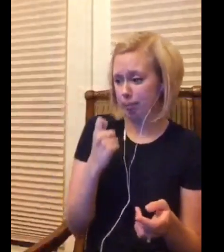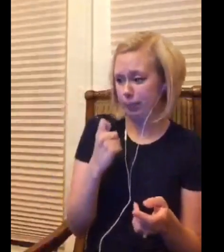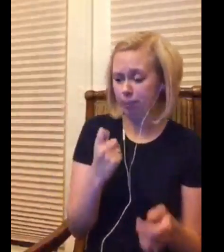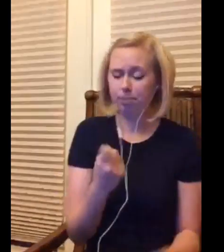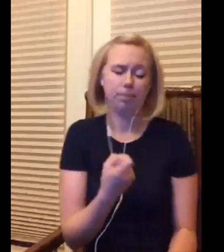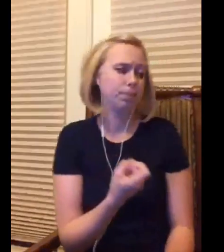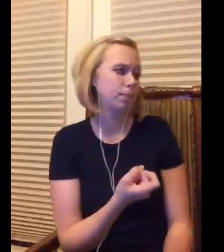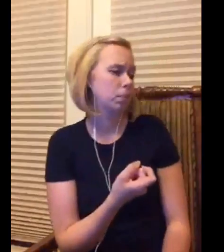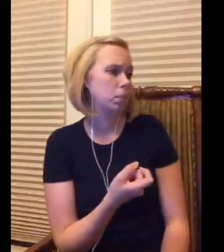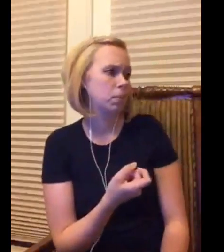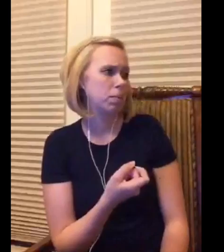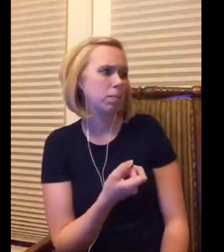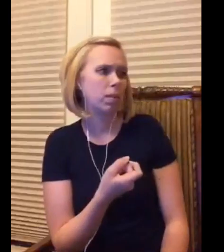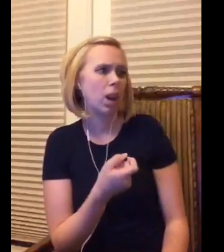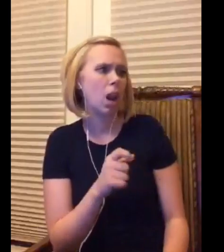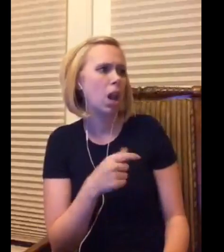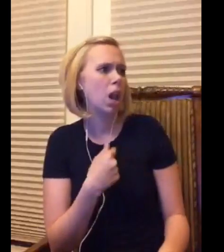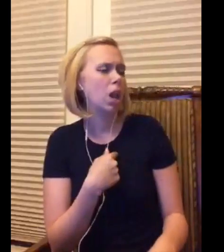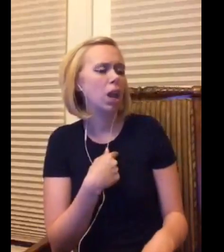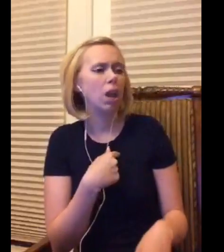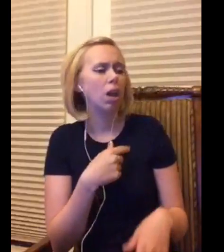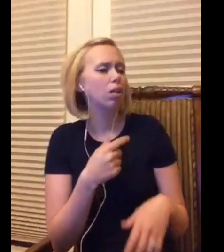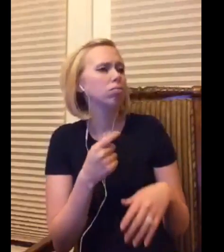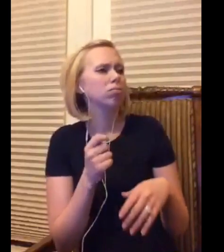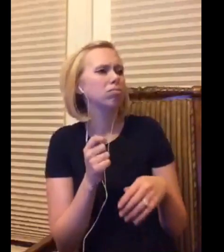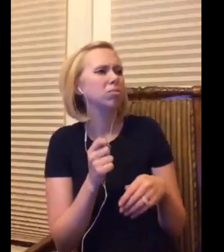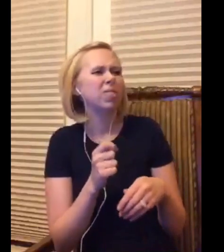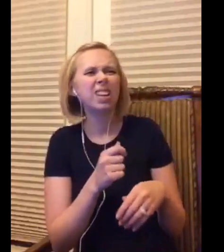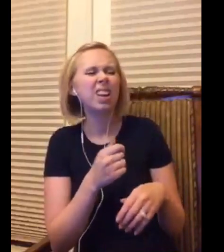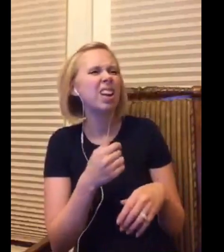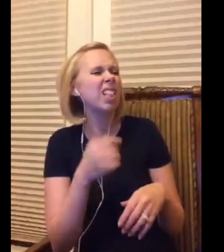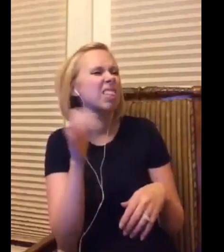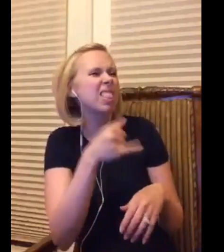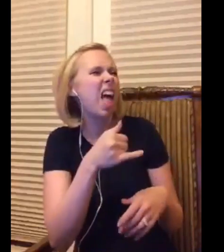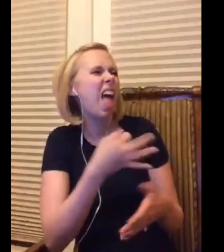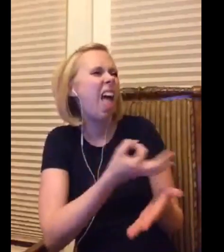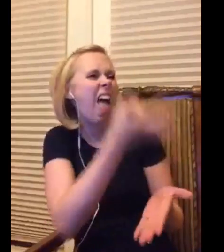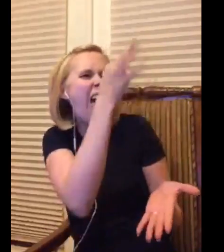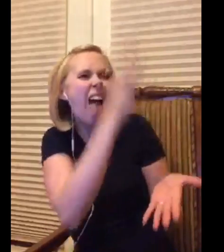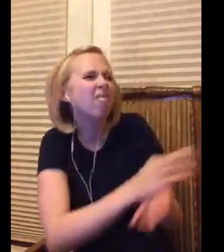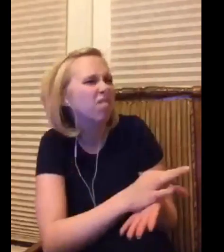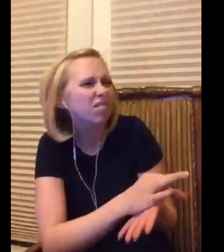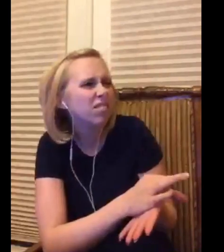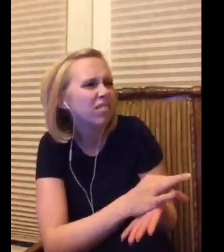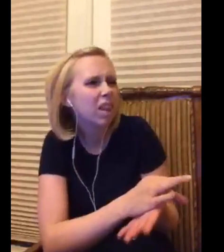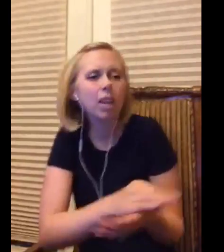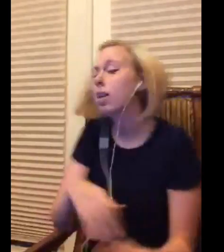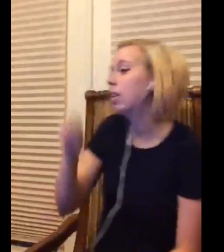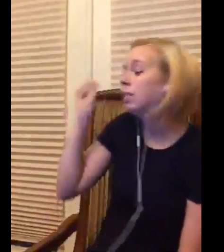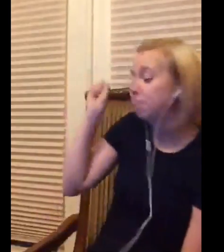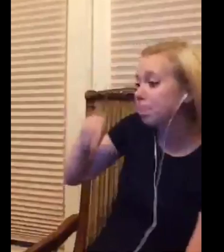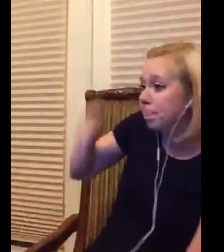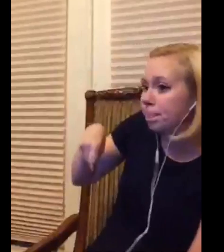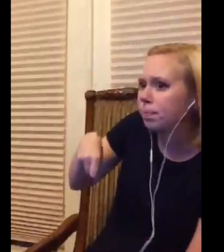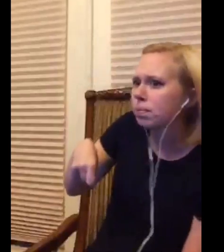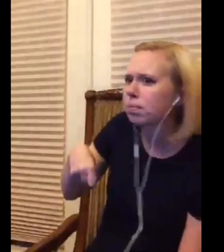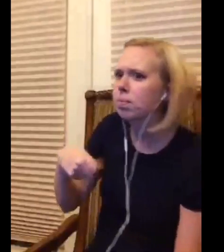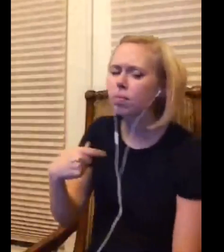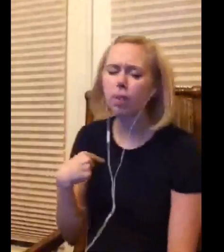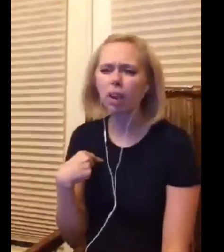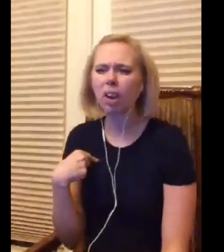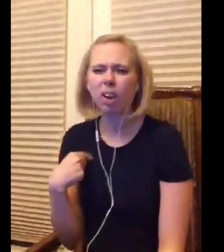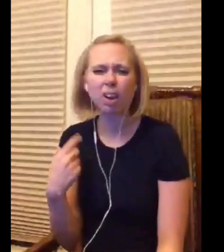He said, then why'd you put a smiley face? I said, because you on the roll. You got 2 right, you didn't miss them